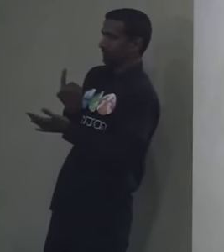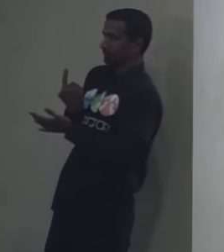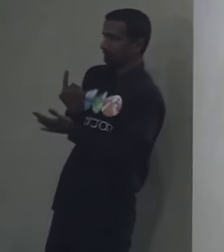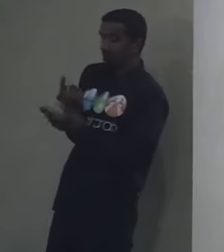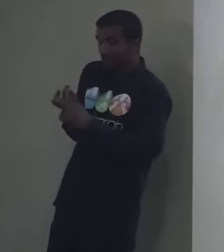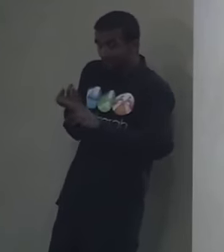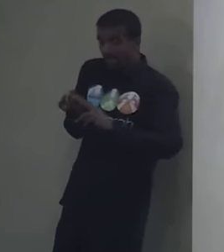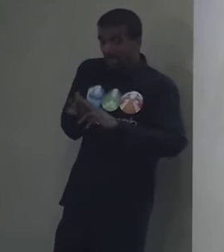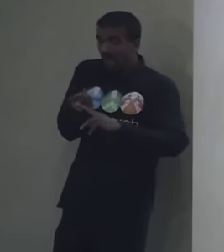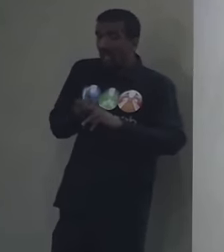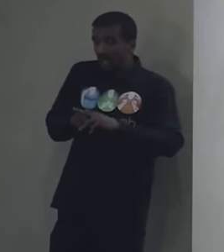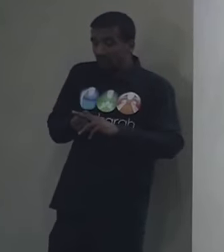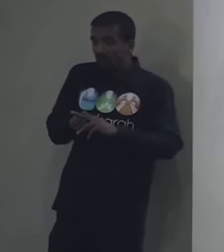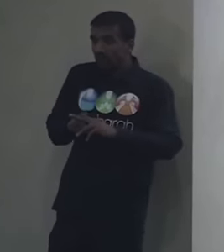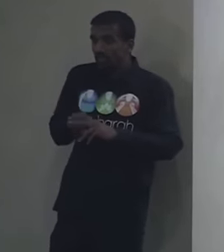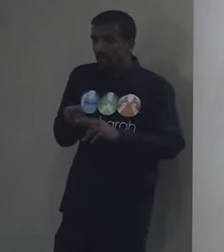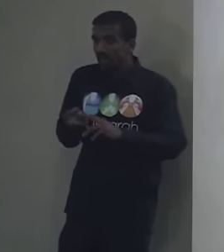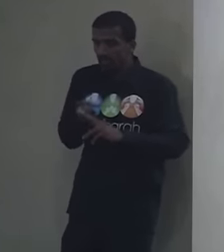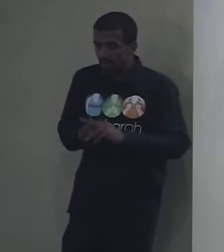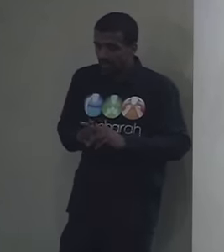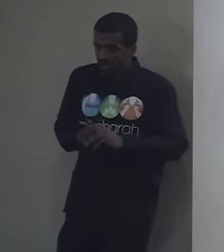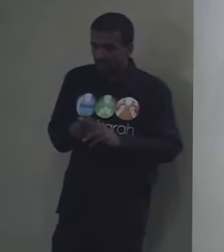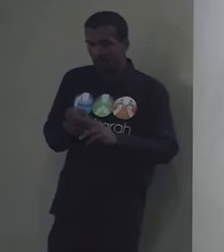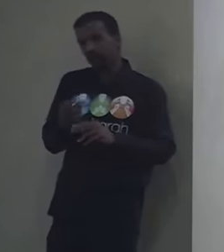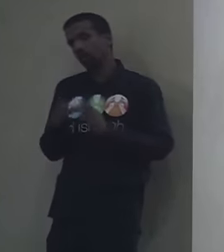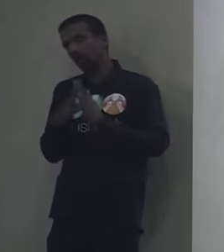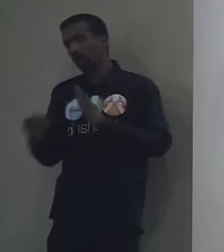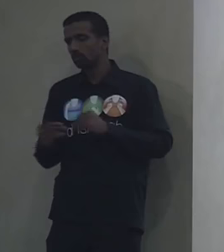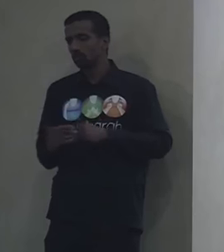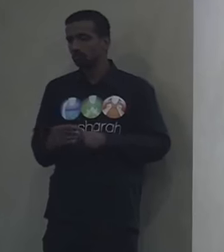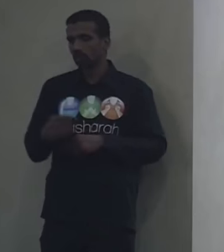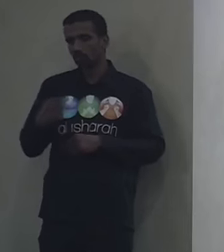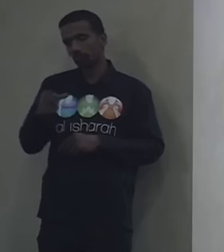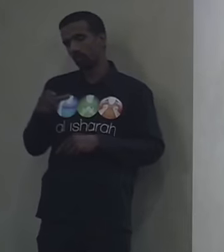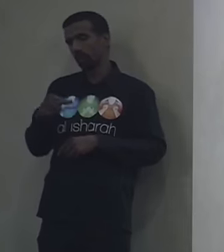this, had you only been a good son,